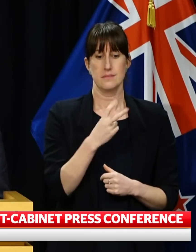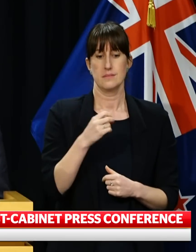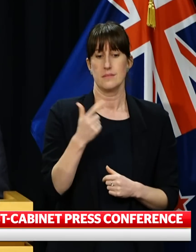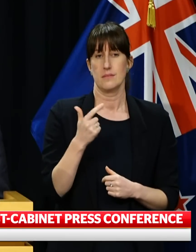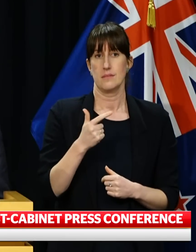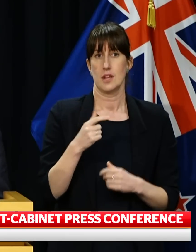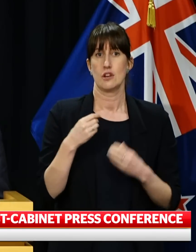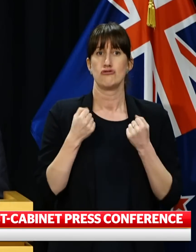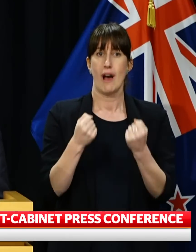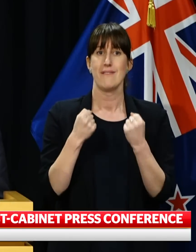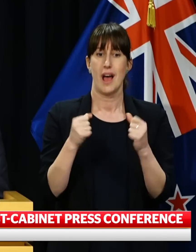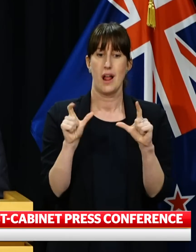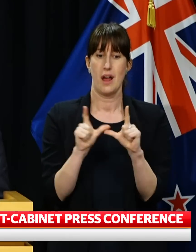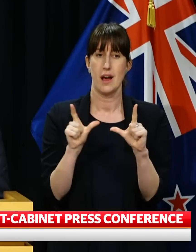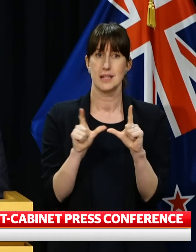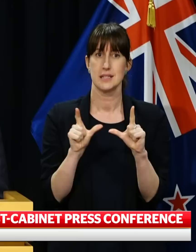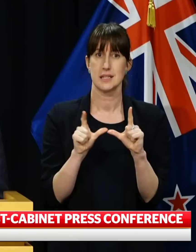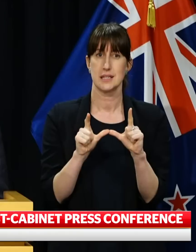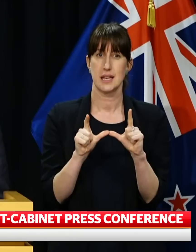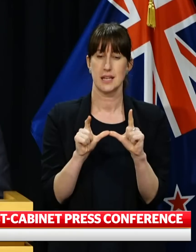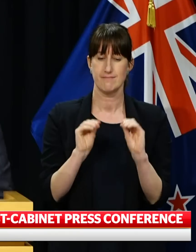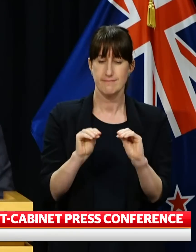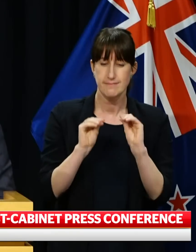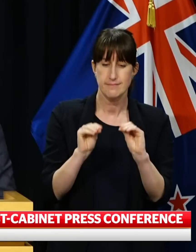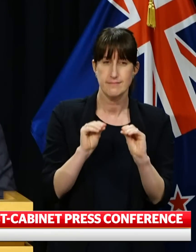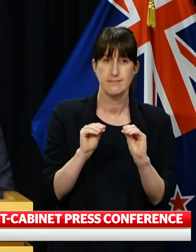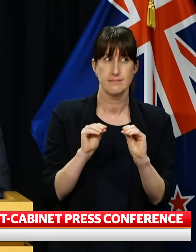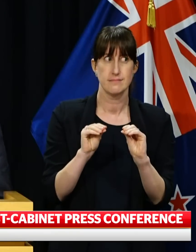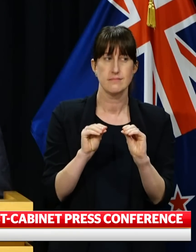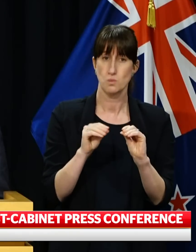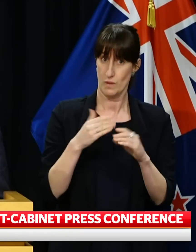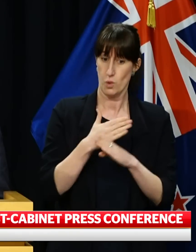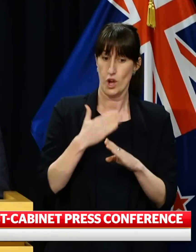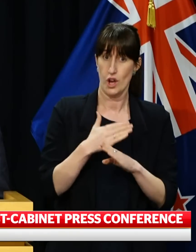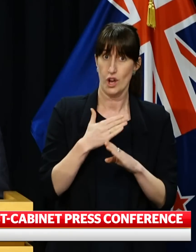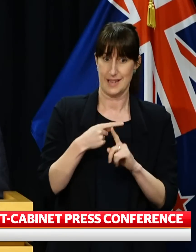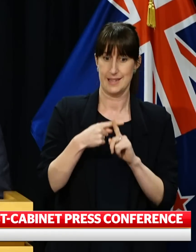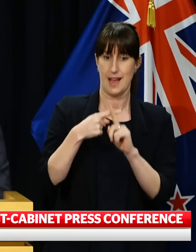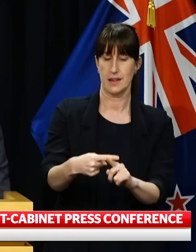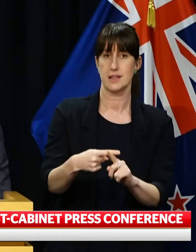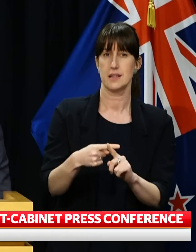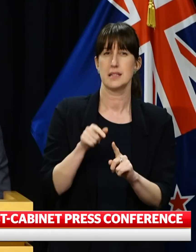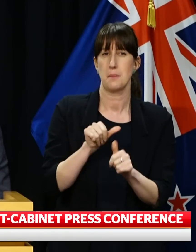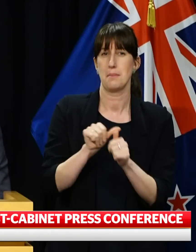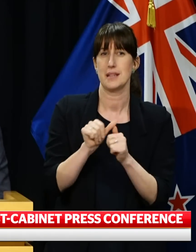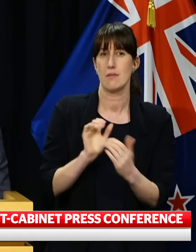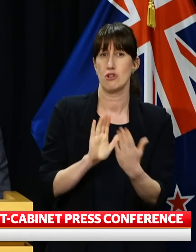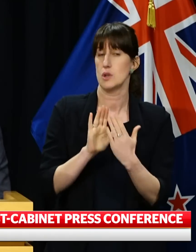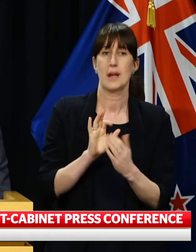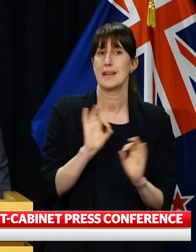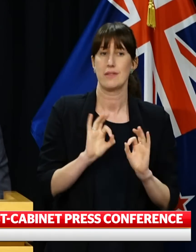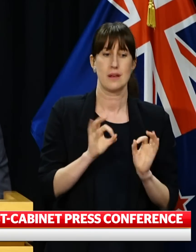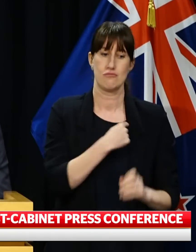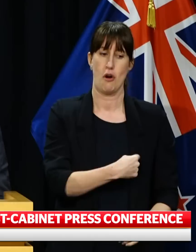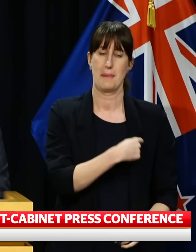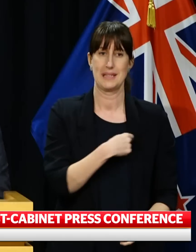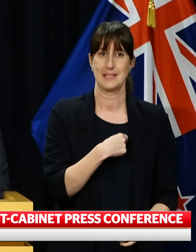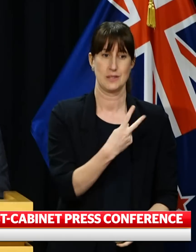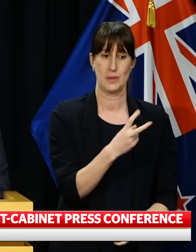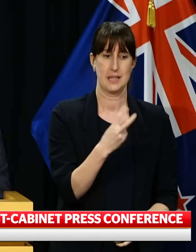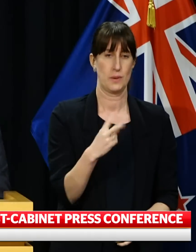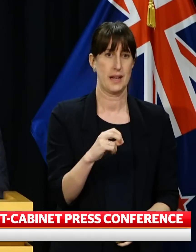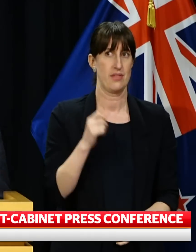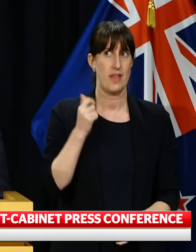of work on driver's licensing that's been more targeted. I think that's actually probably the better approach. We didn't promise that in 2020. That